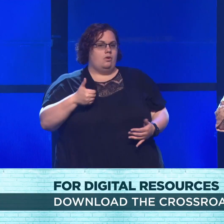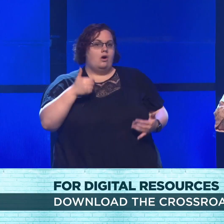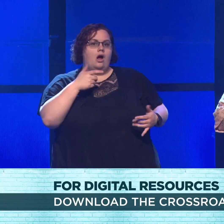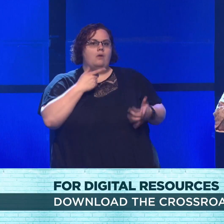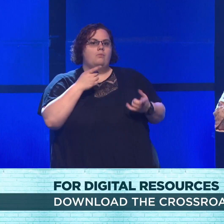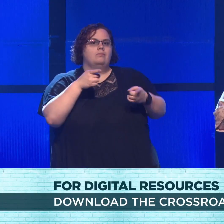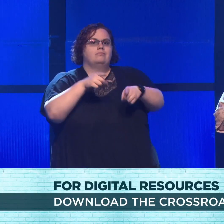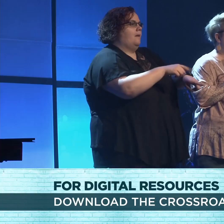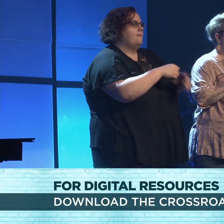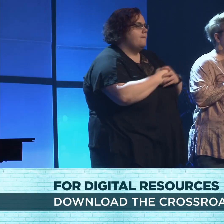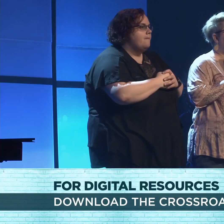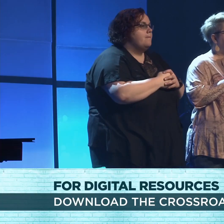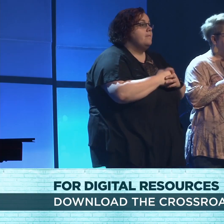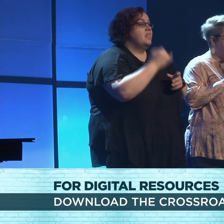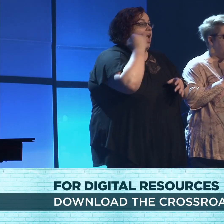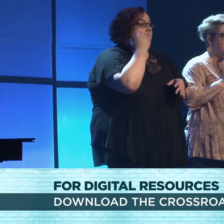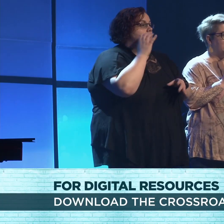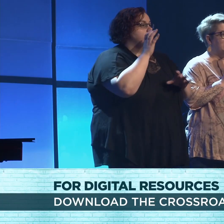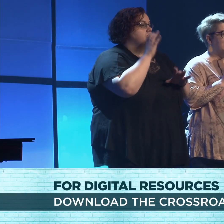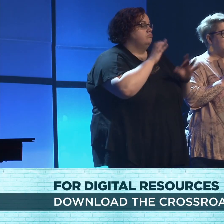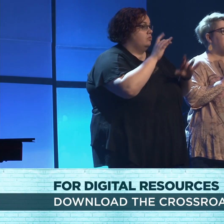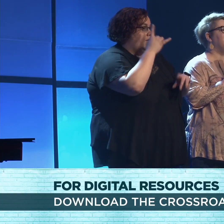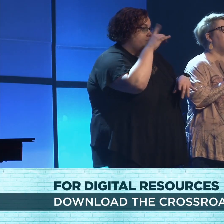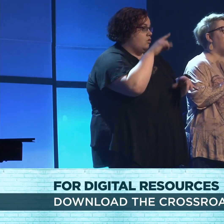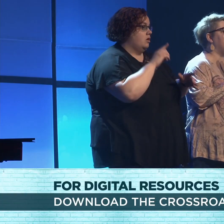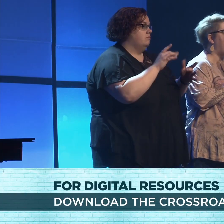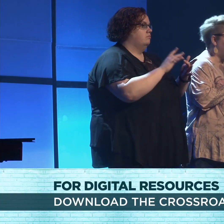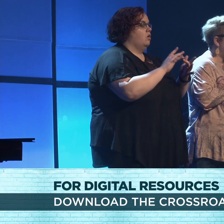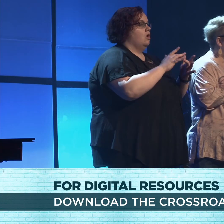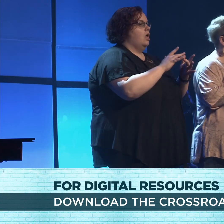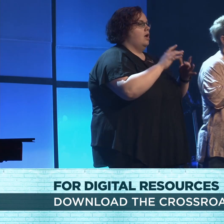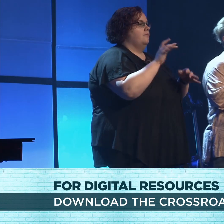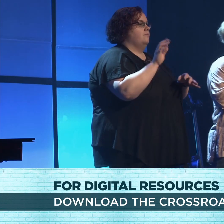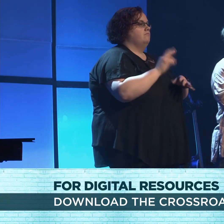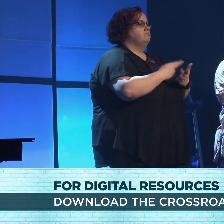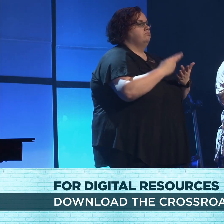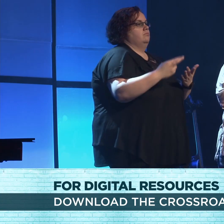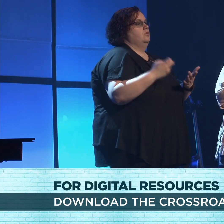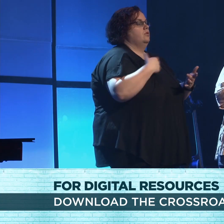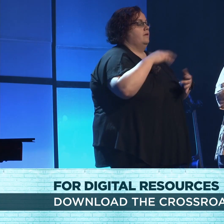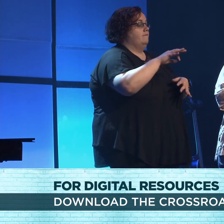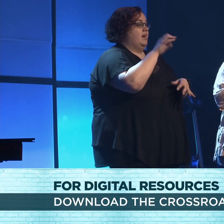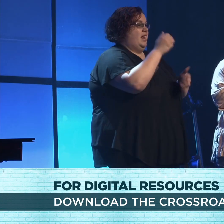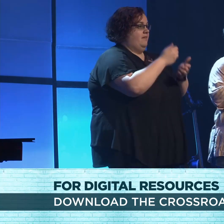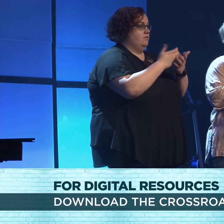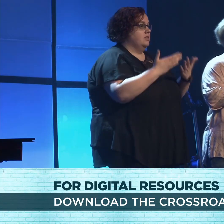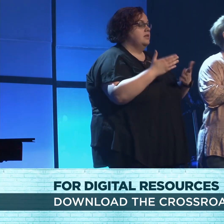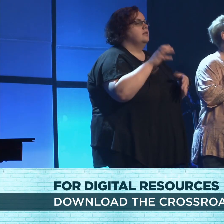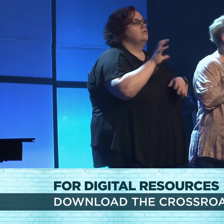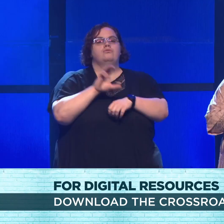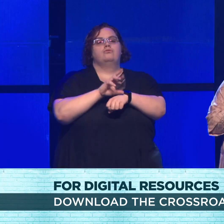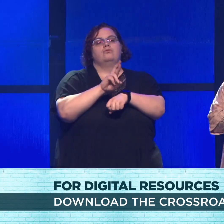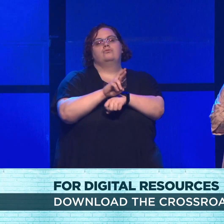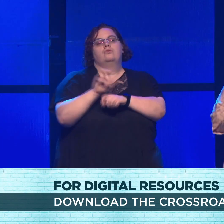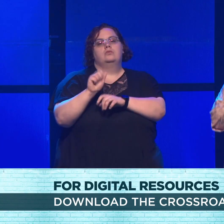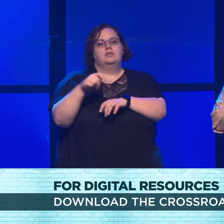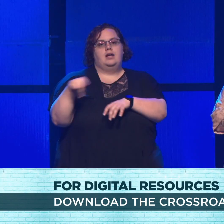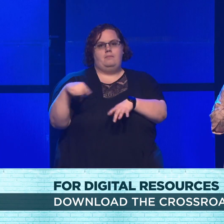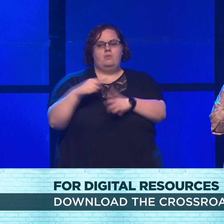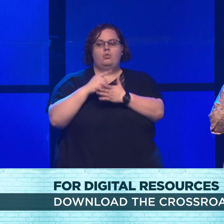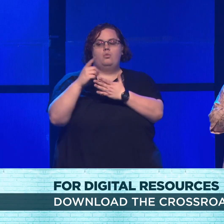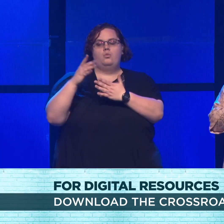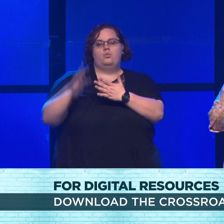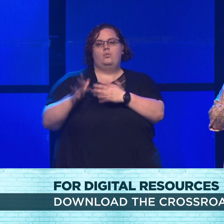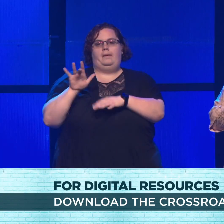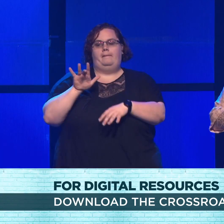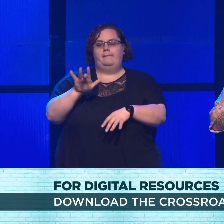going on. If you're looking for our digital resources, you can find everything you need in our Crossroads app, the weekend section.